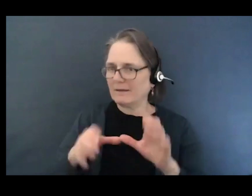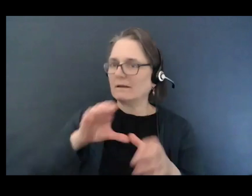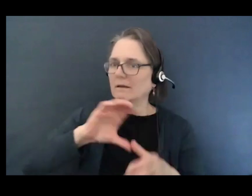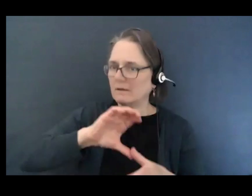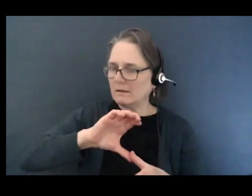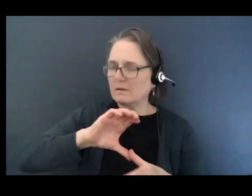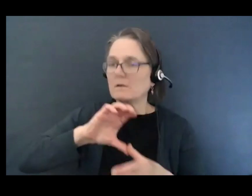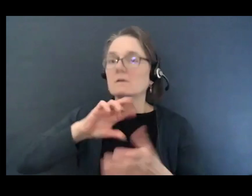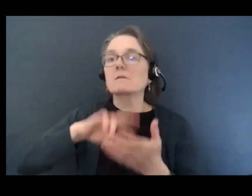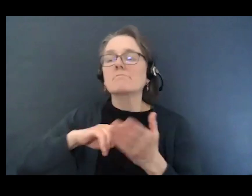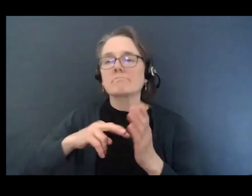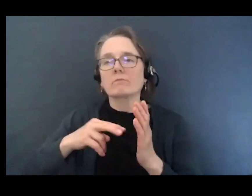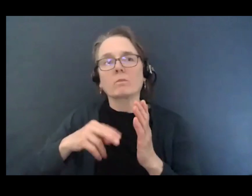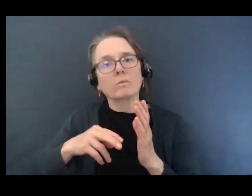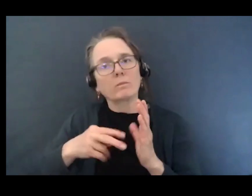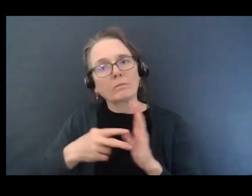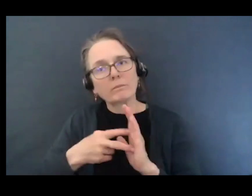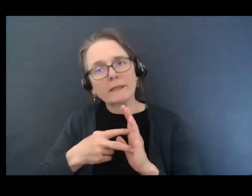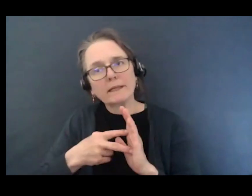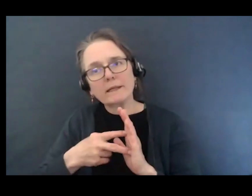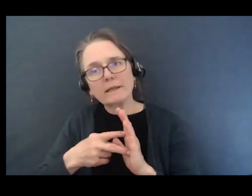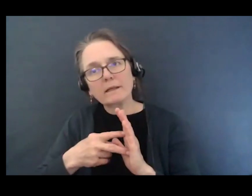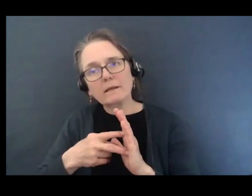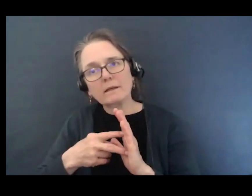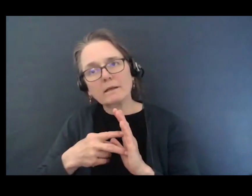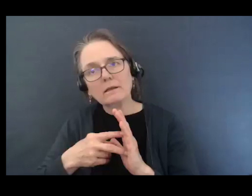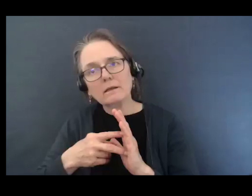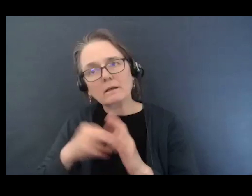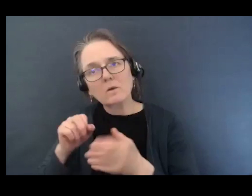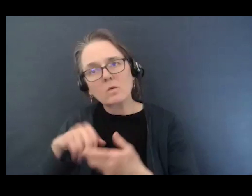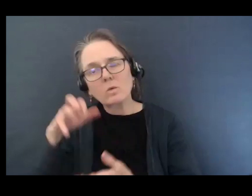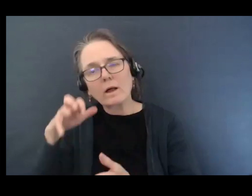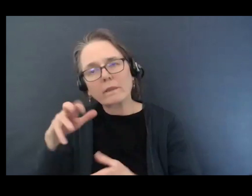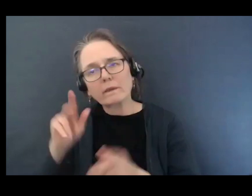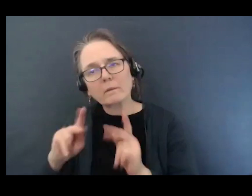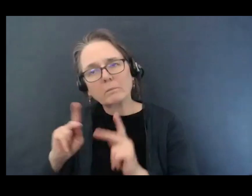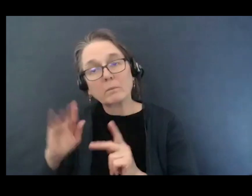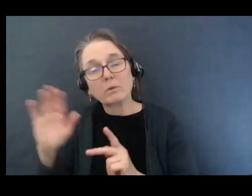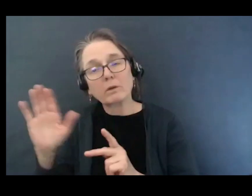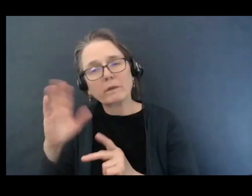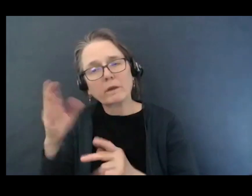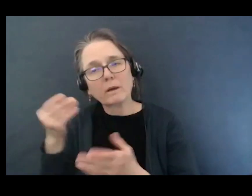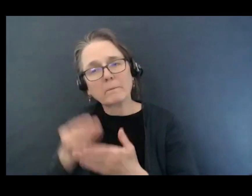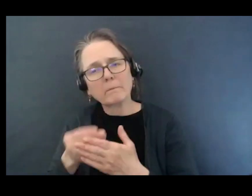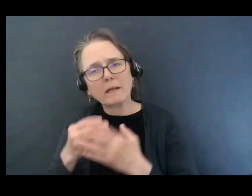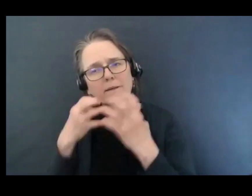people's money less, right? Rather than doing it the opposite way.